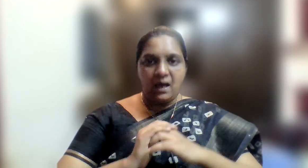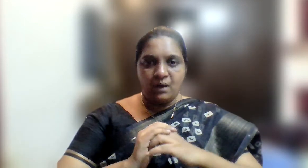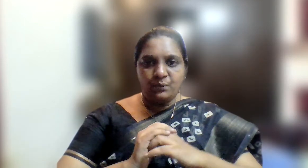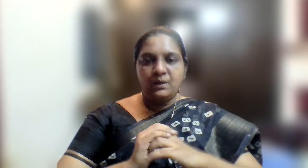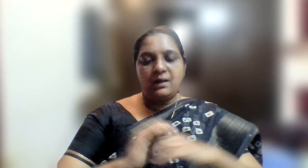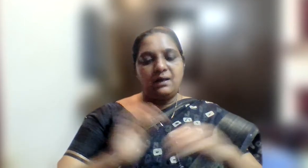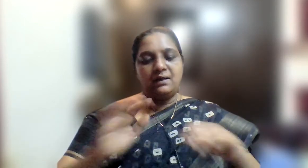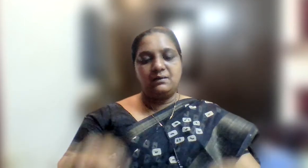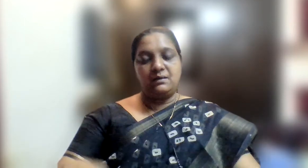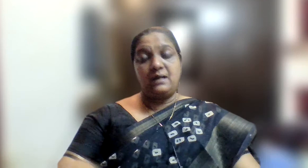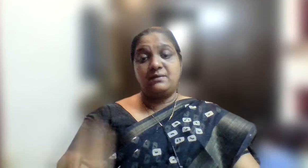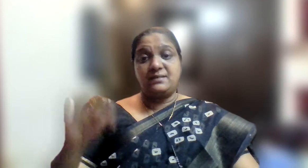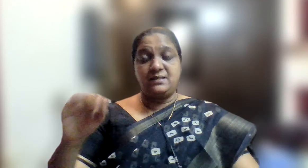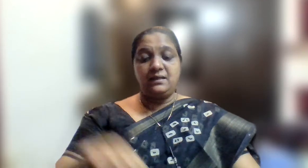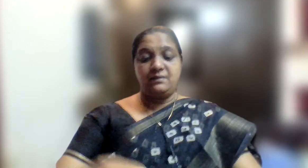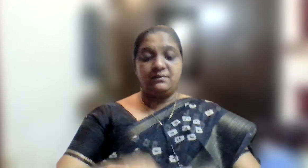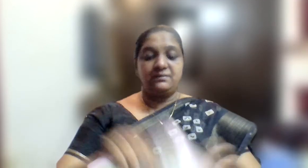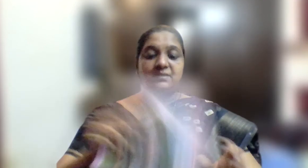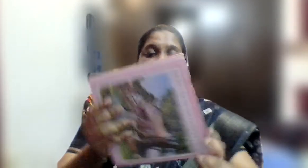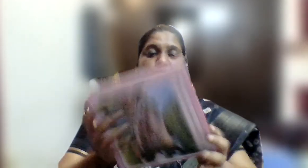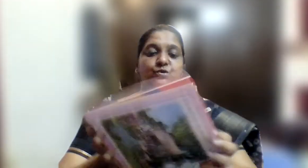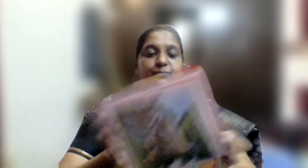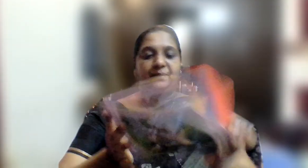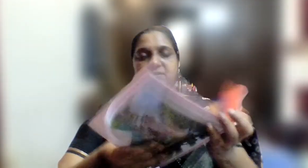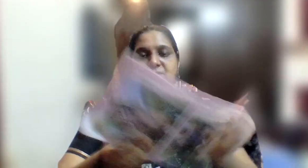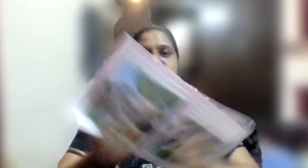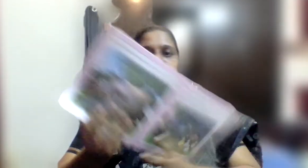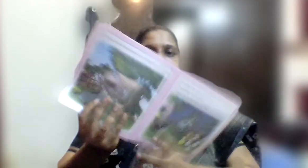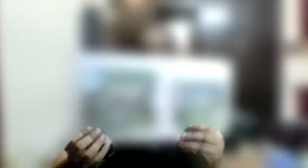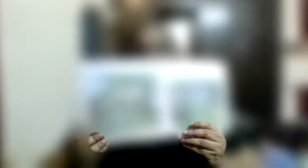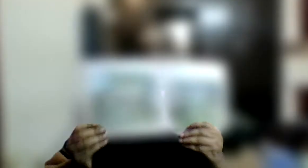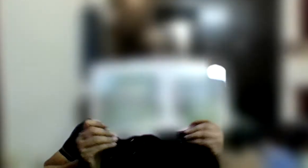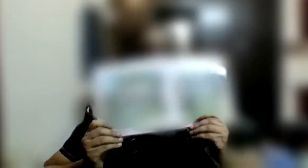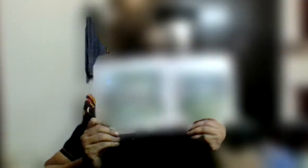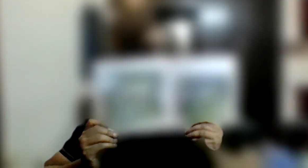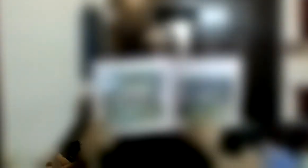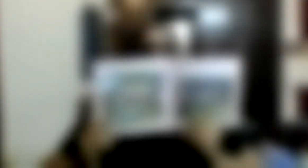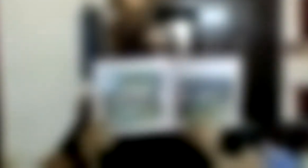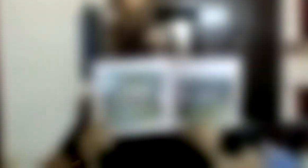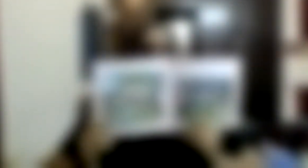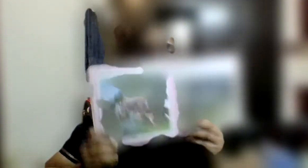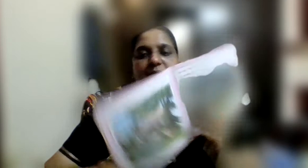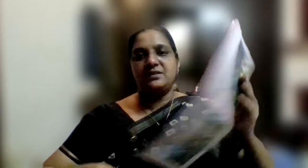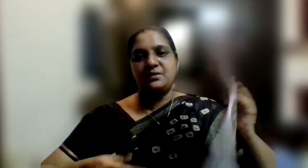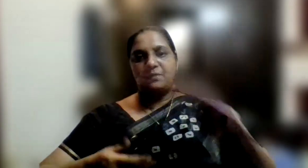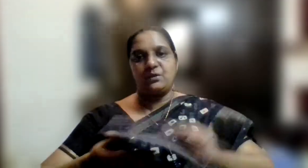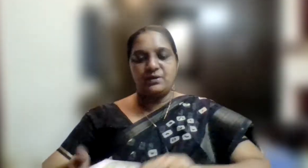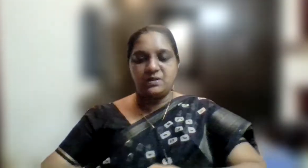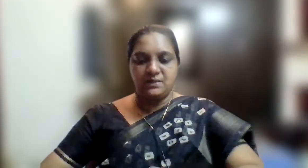now see this 2 pages today we are going to learn. This only 2 pages we are going to learn.